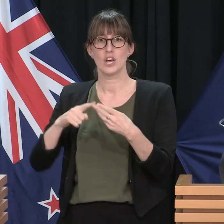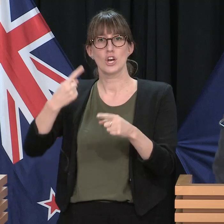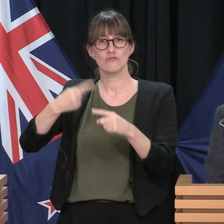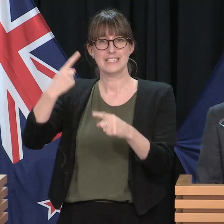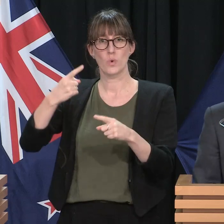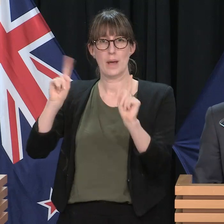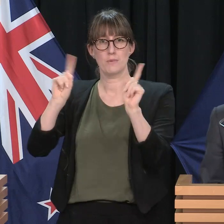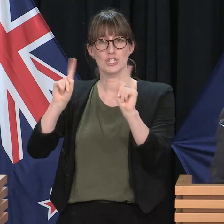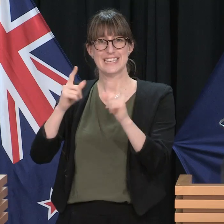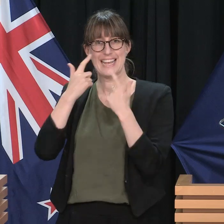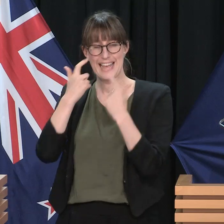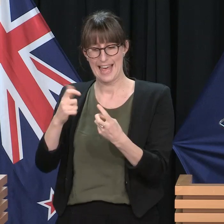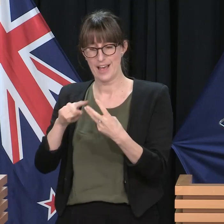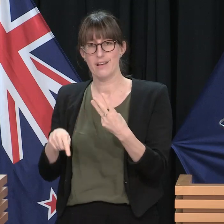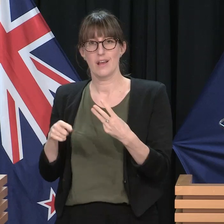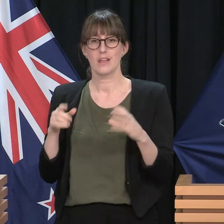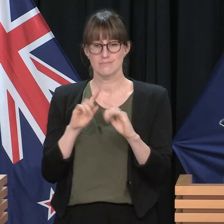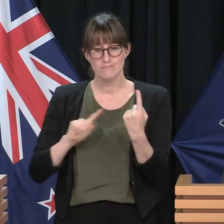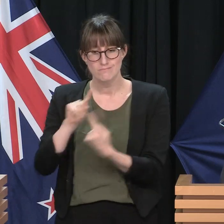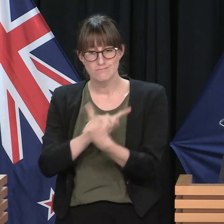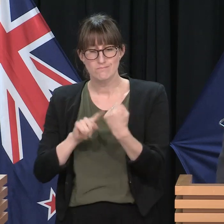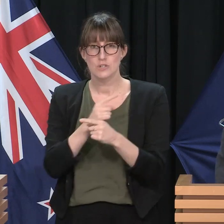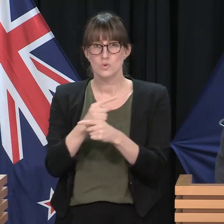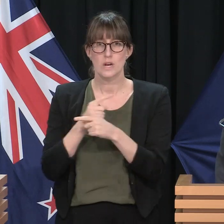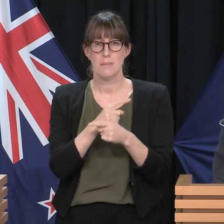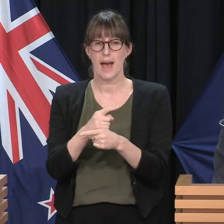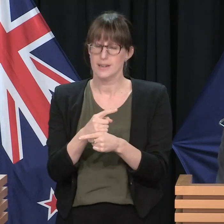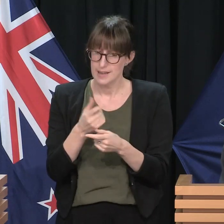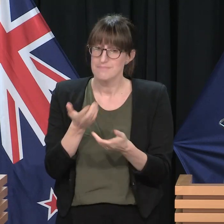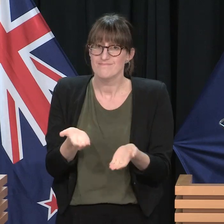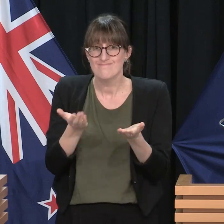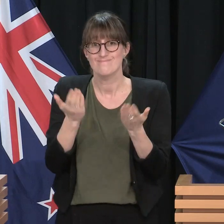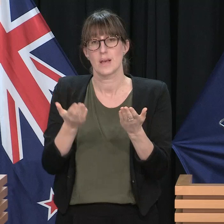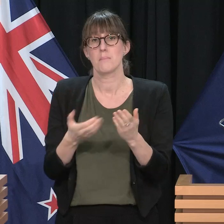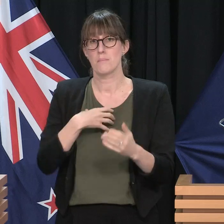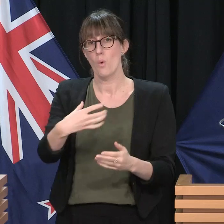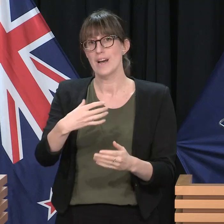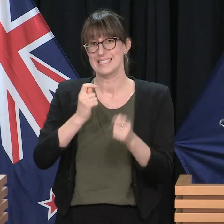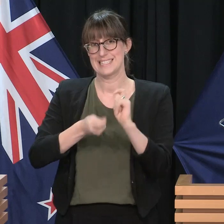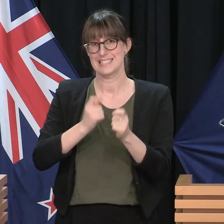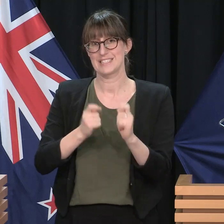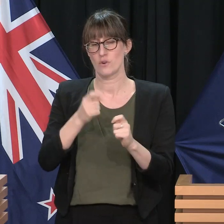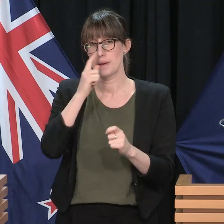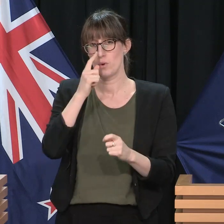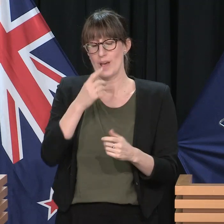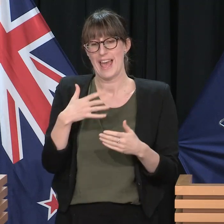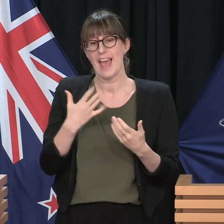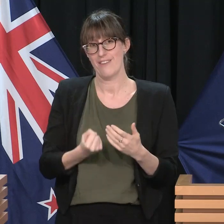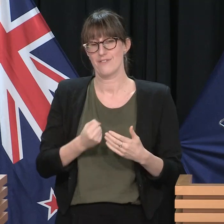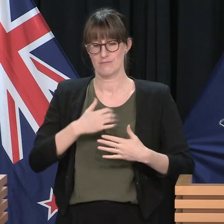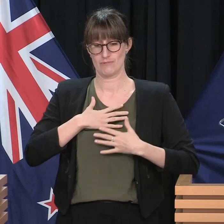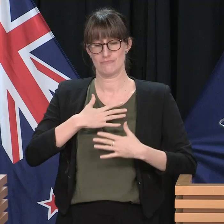of community-based testing for people with respiratory symptoms. We were all extremely conscious of